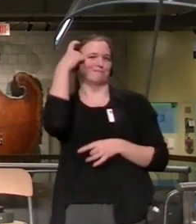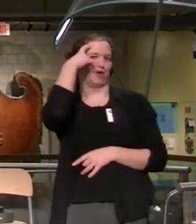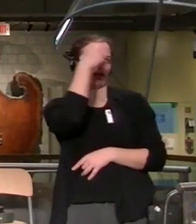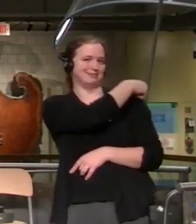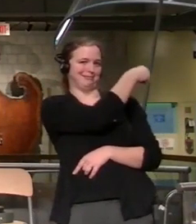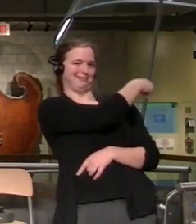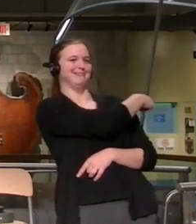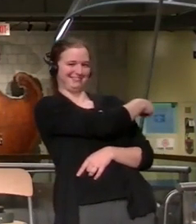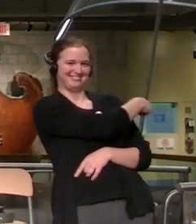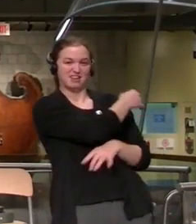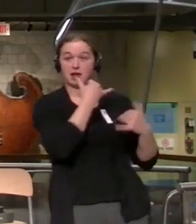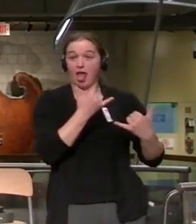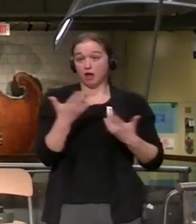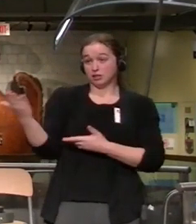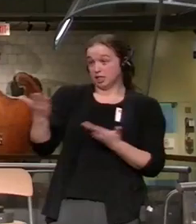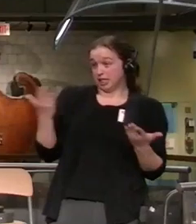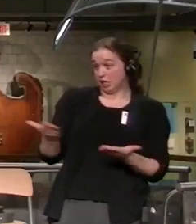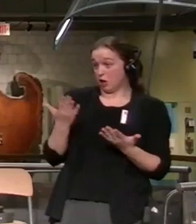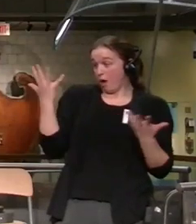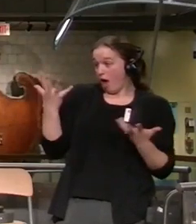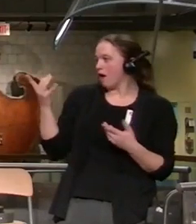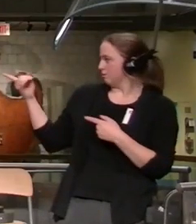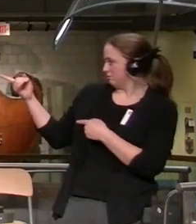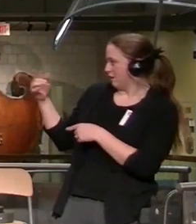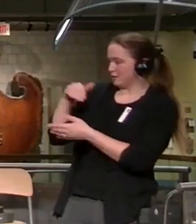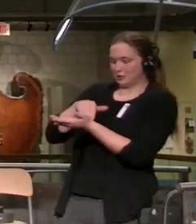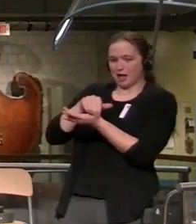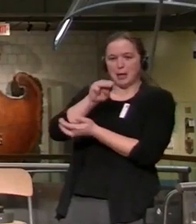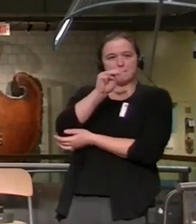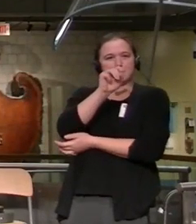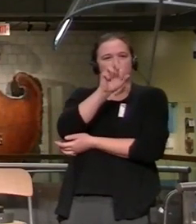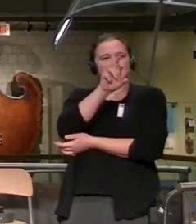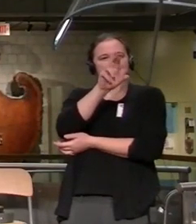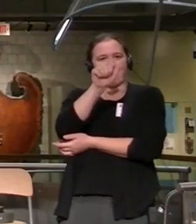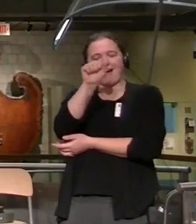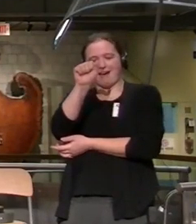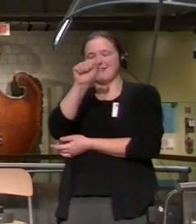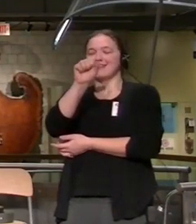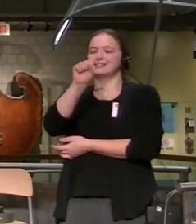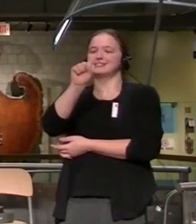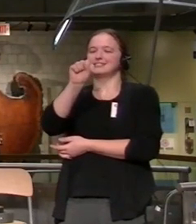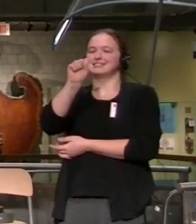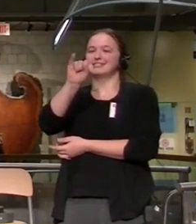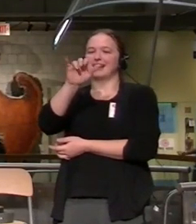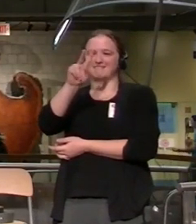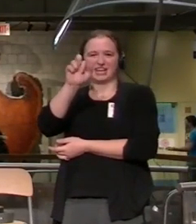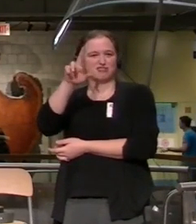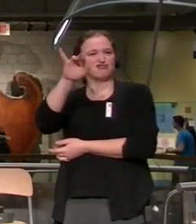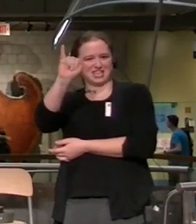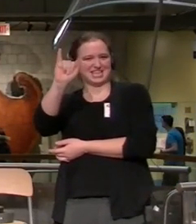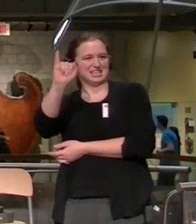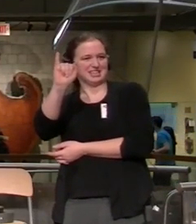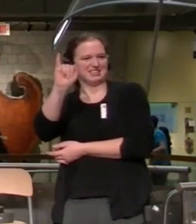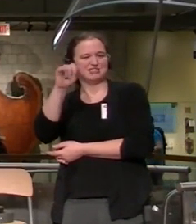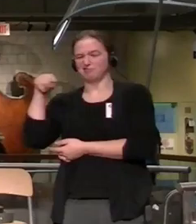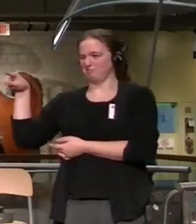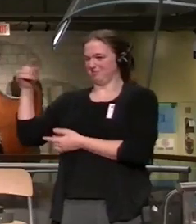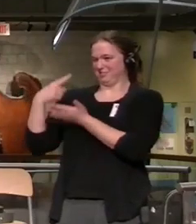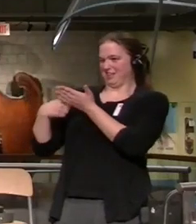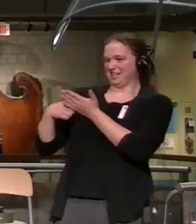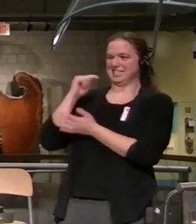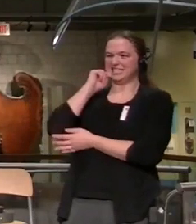what you're here for, we have Dr. Marisa Silveri from McLean Hospital is going to be talking to us about the teenage